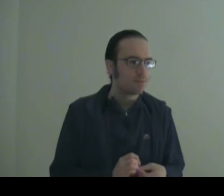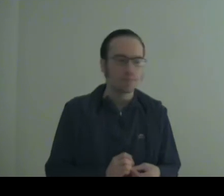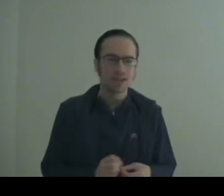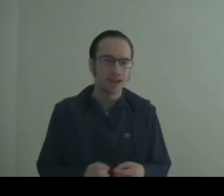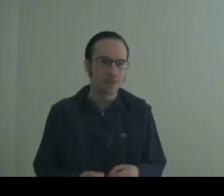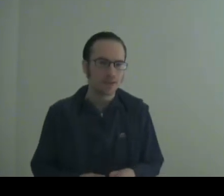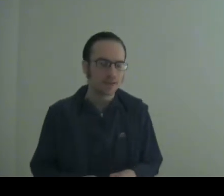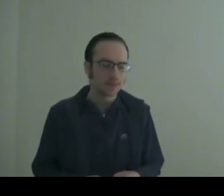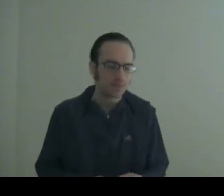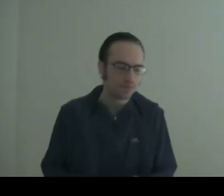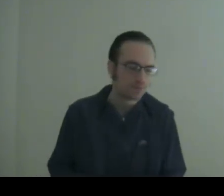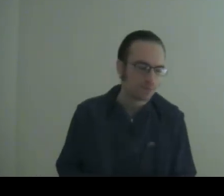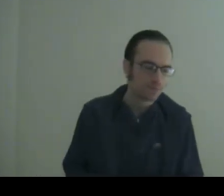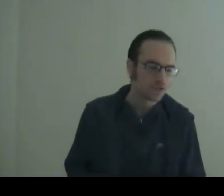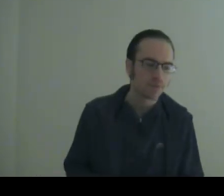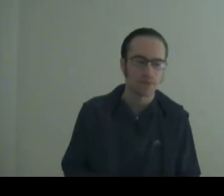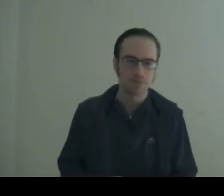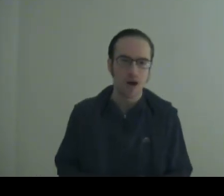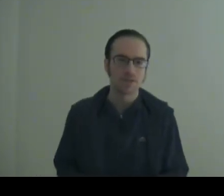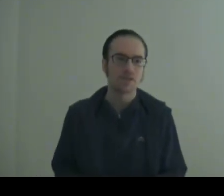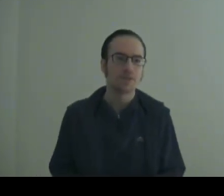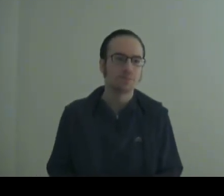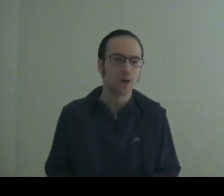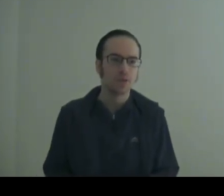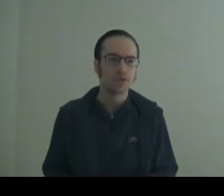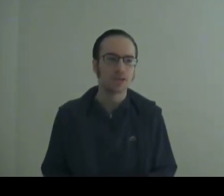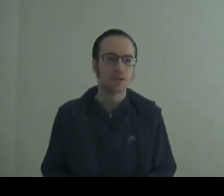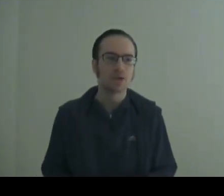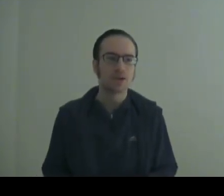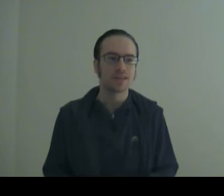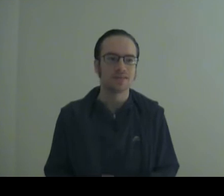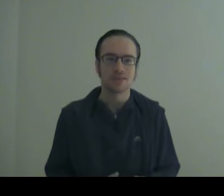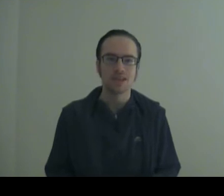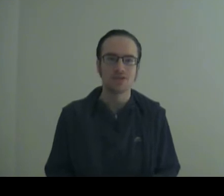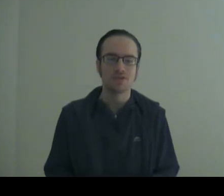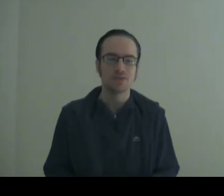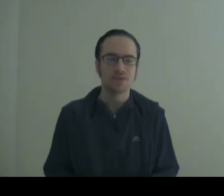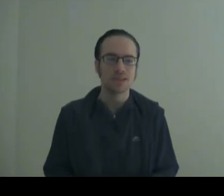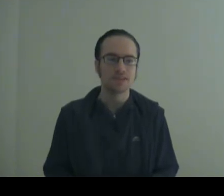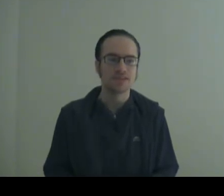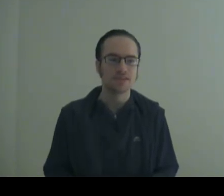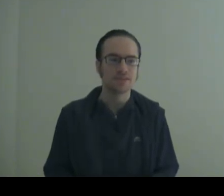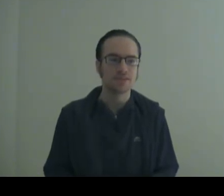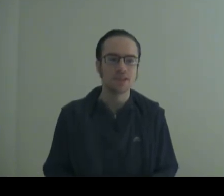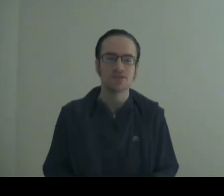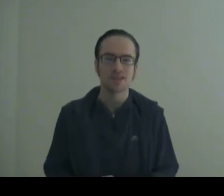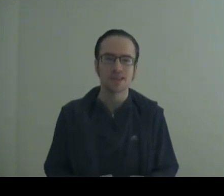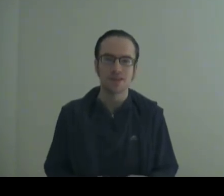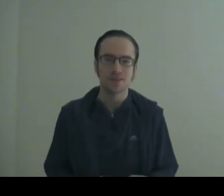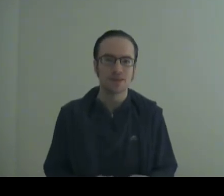But yeah, I thought that some of the commentary on the cloning issue is interesting enough in the